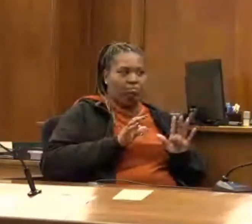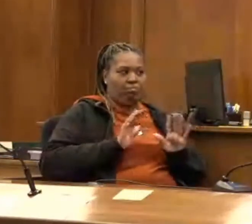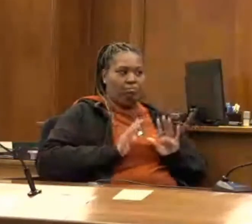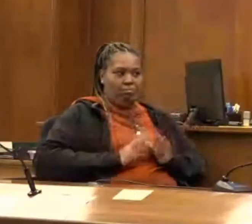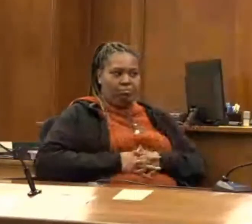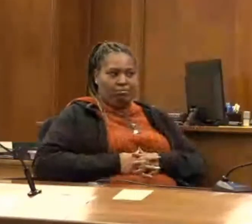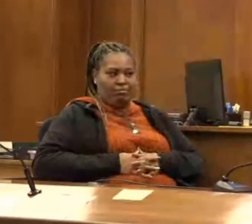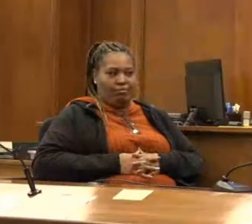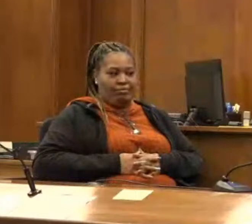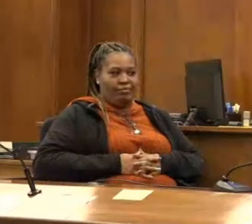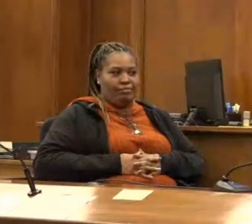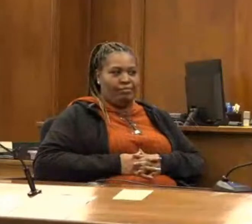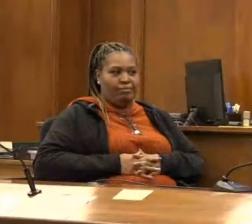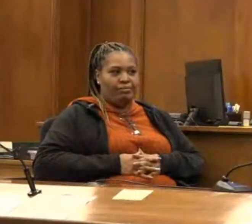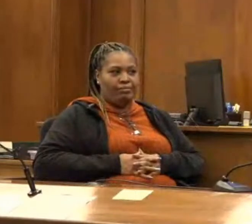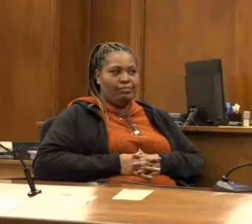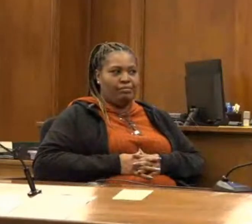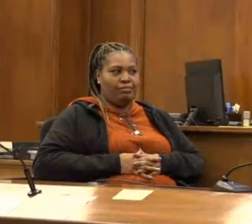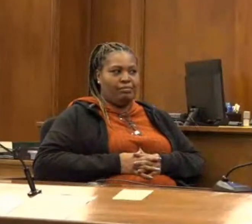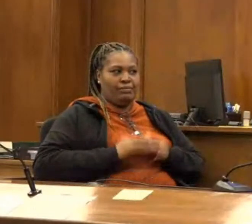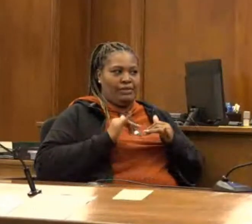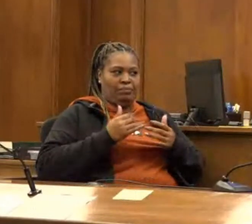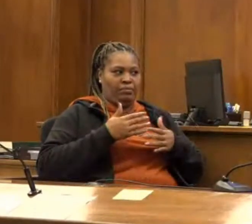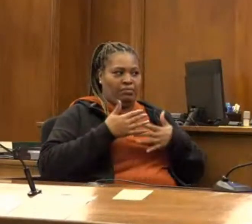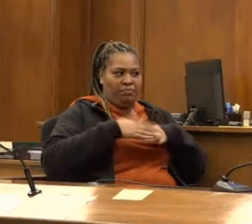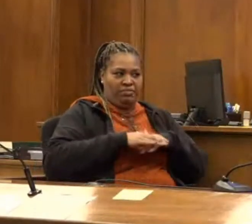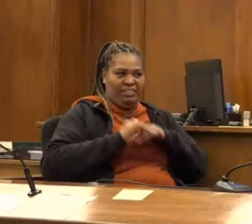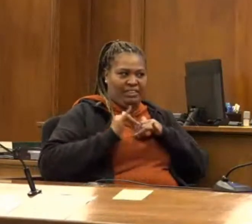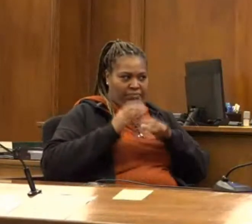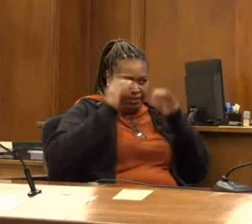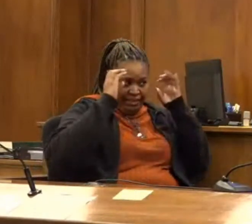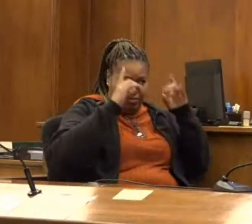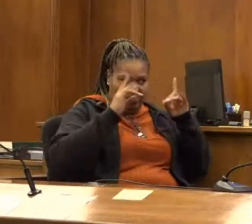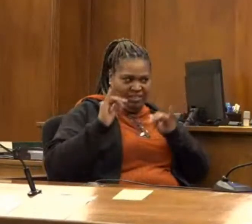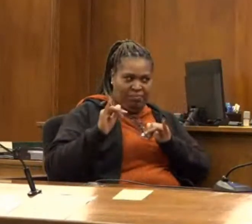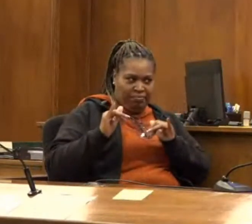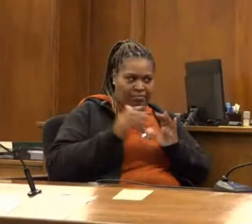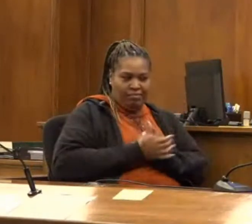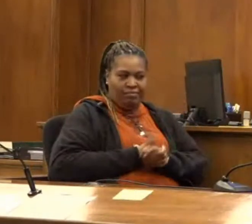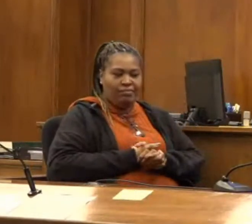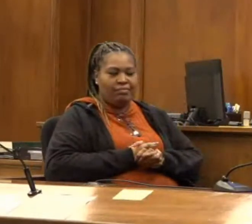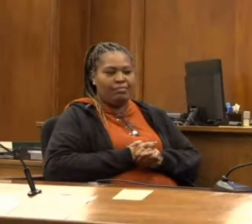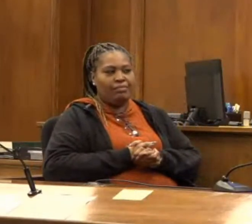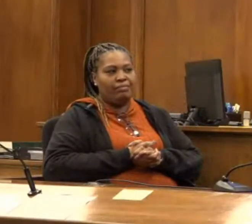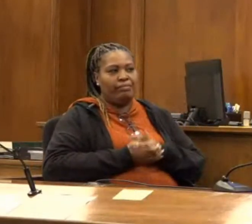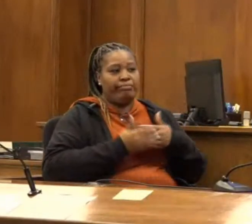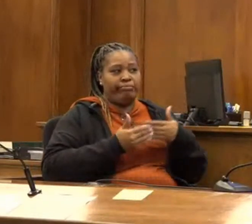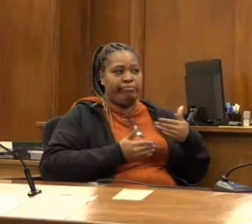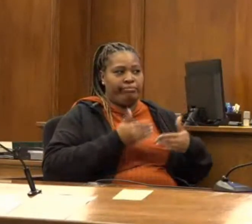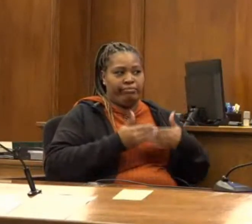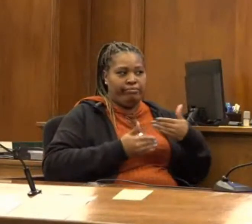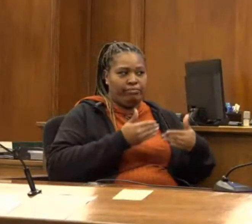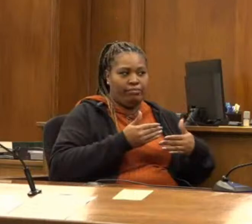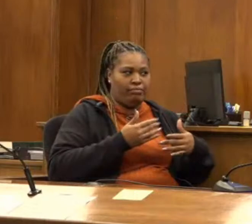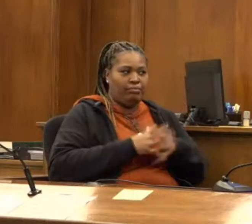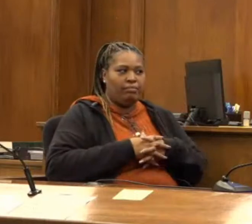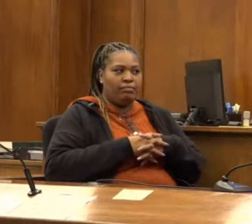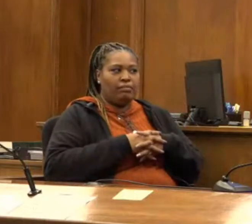So as an individual, I didn't have we had the same mainstream